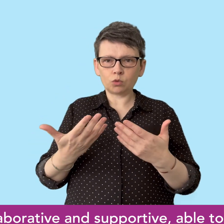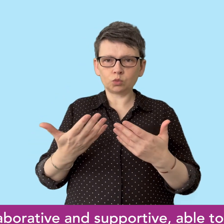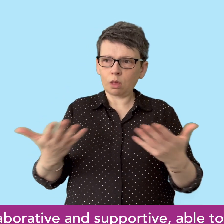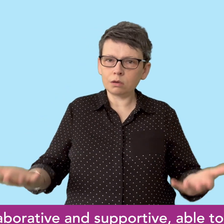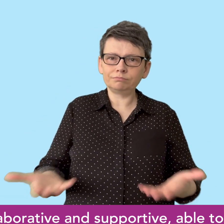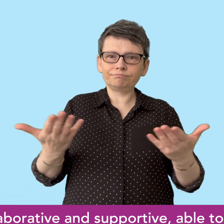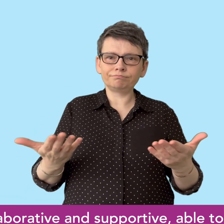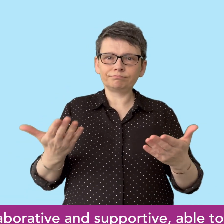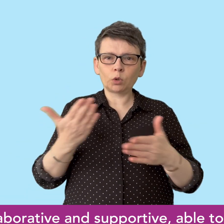Collaborative and supportive,